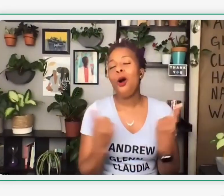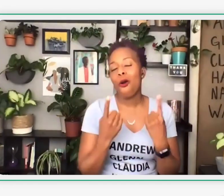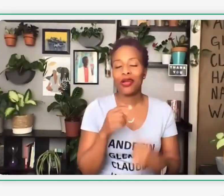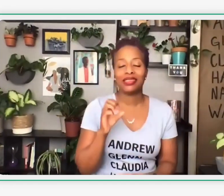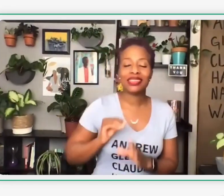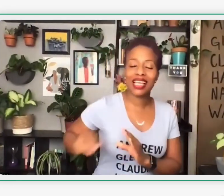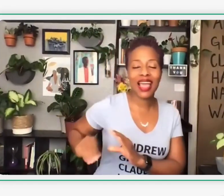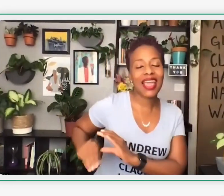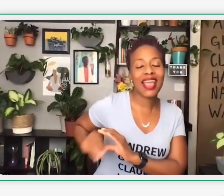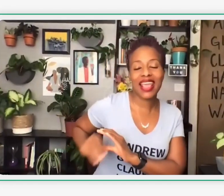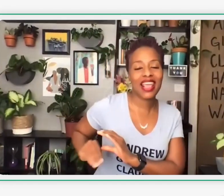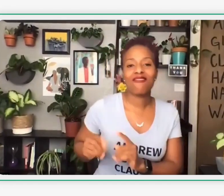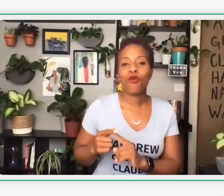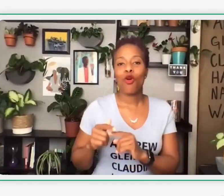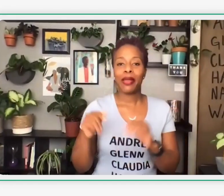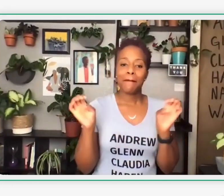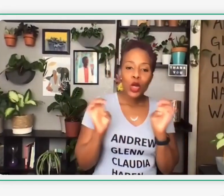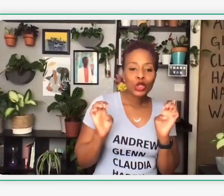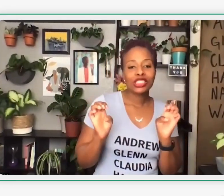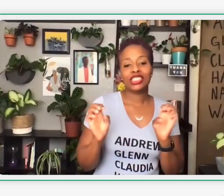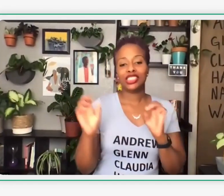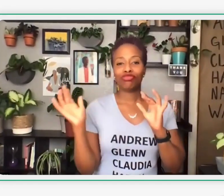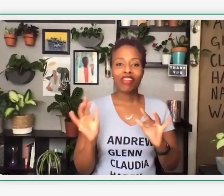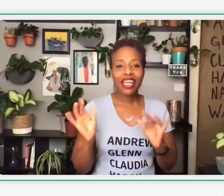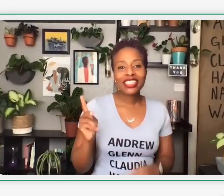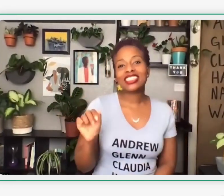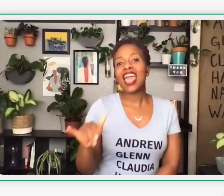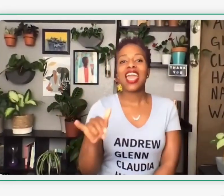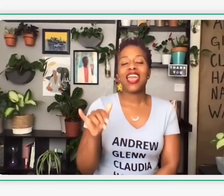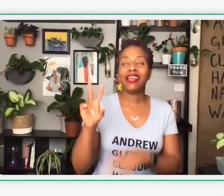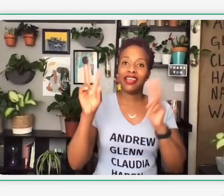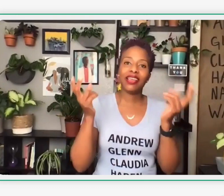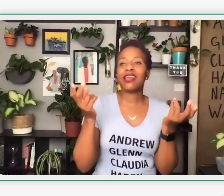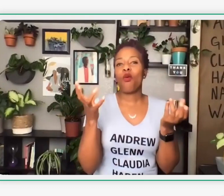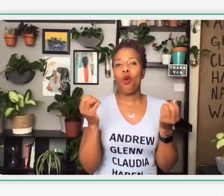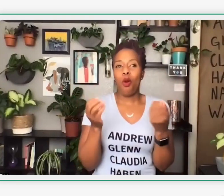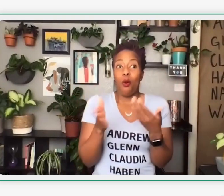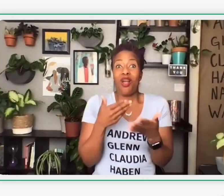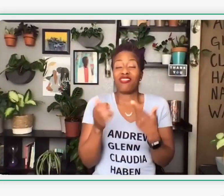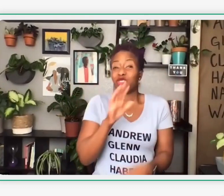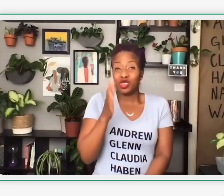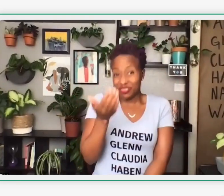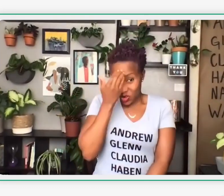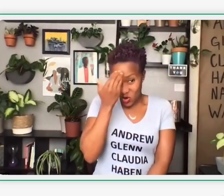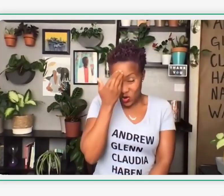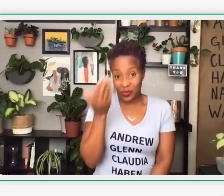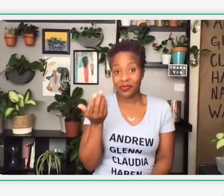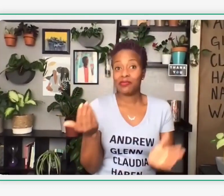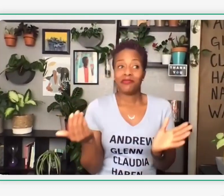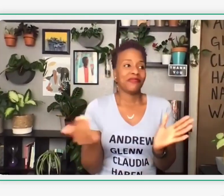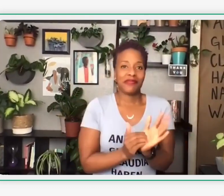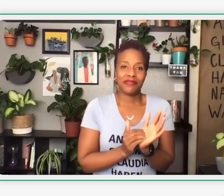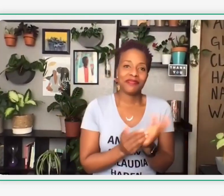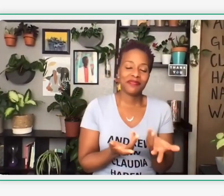S-A-V-E, always save. Save for a rainy day, for an emergency. I mean, you never know what's